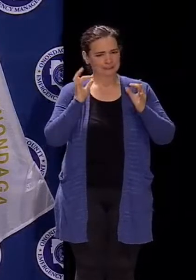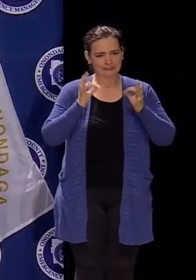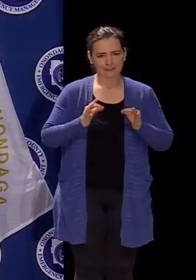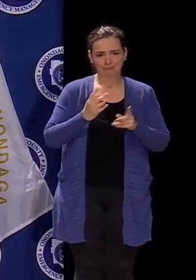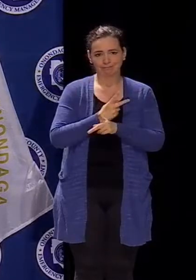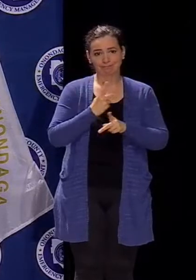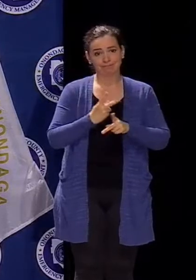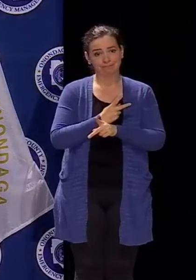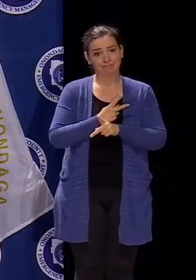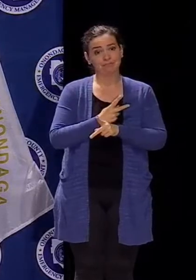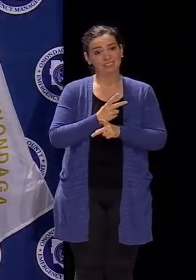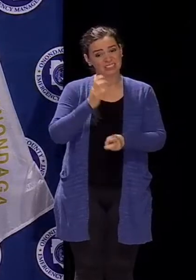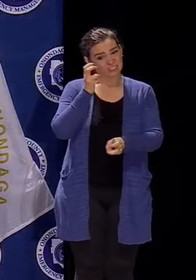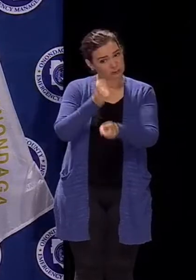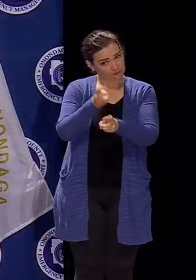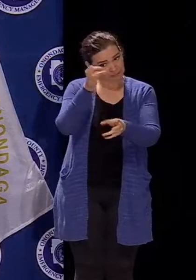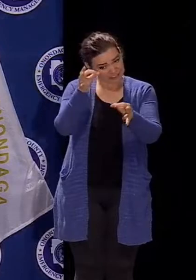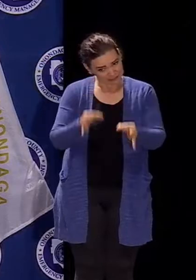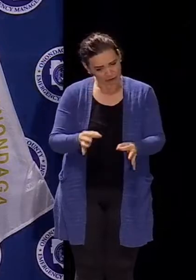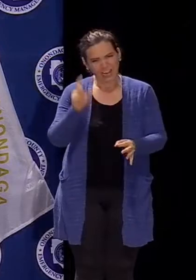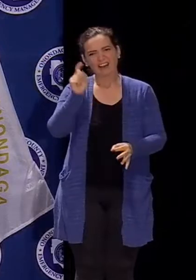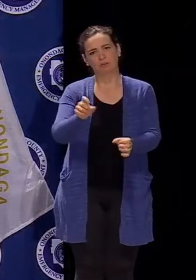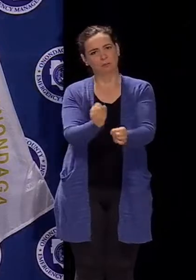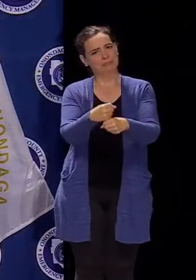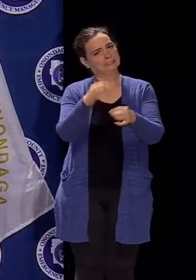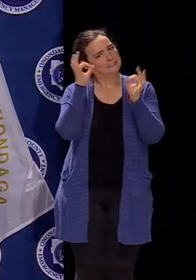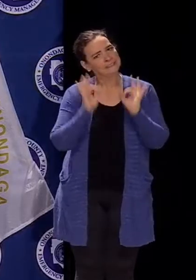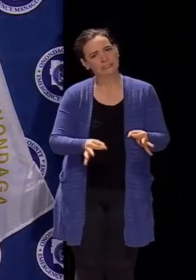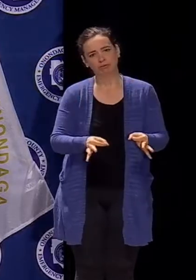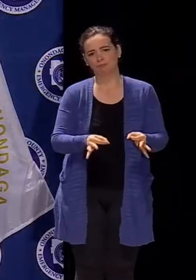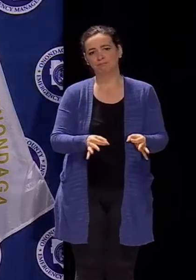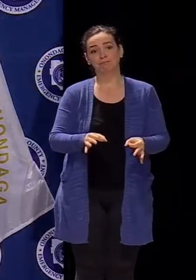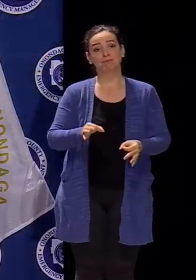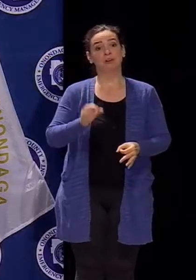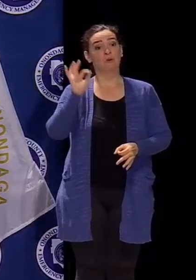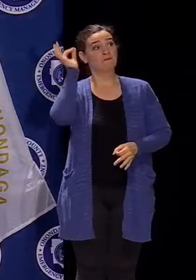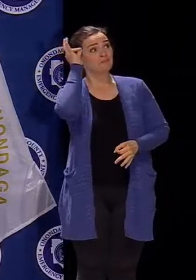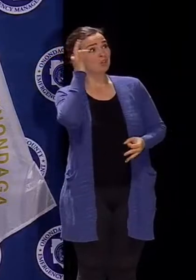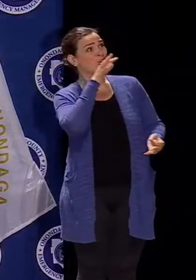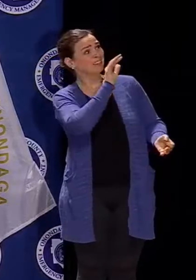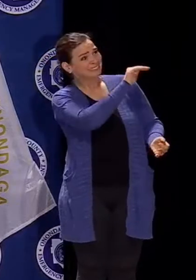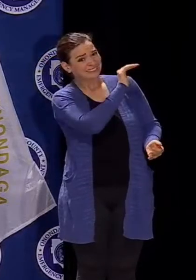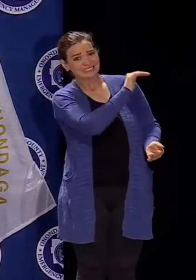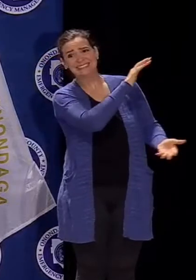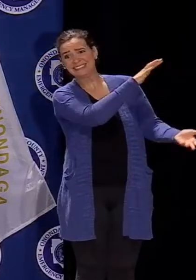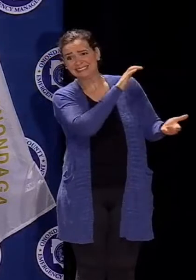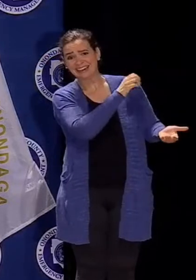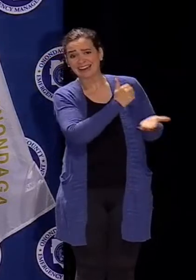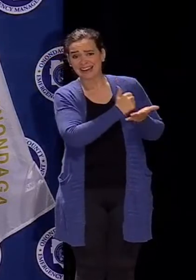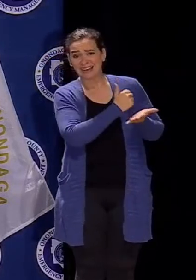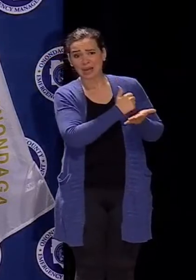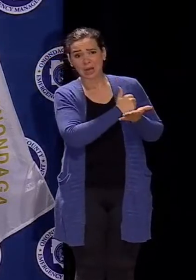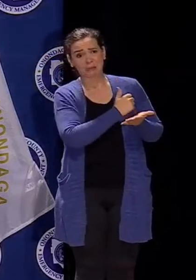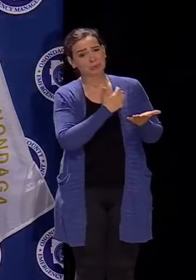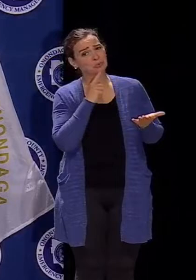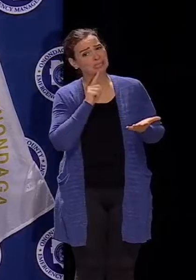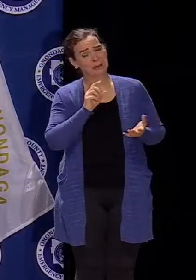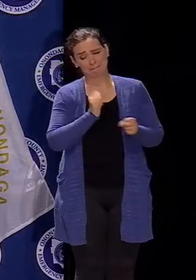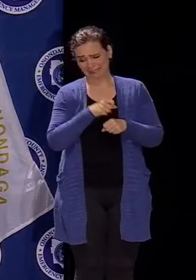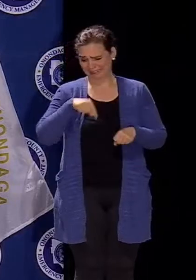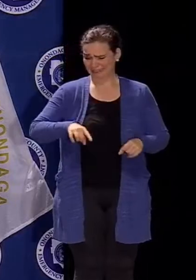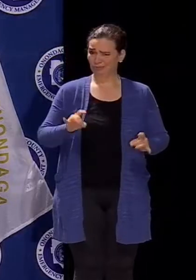make. And if we don't get help from the federal government, the decisions will be even worse. And if the state government cuts